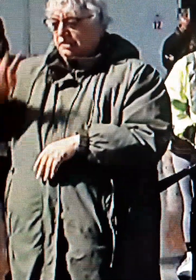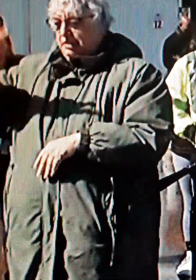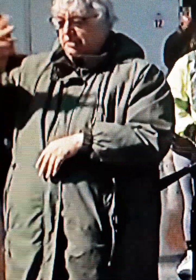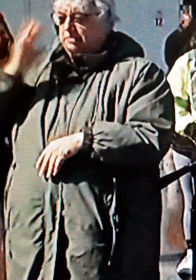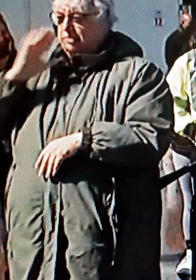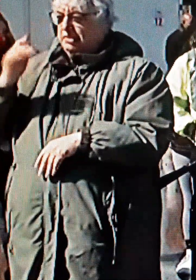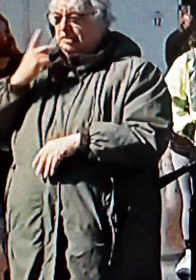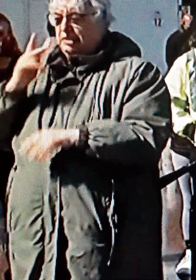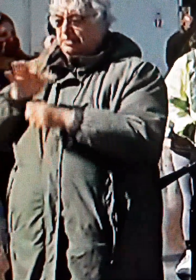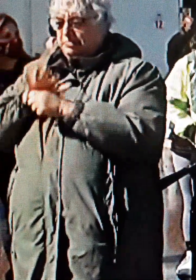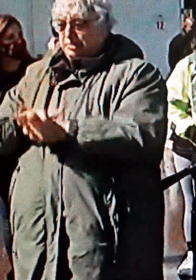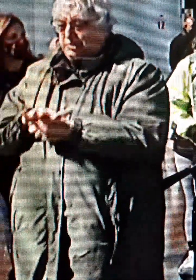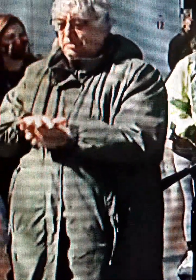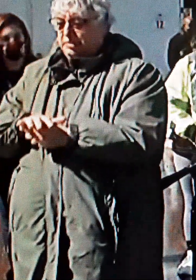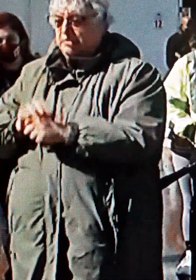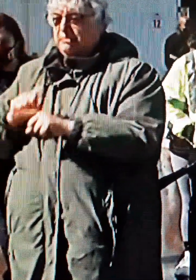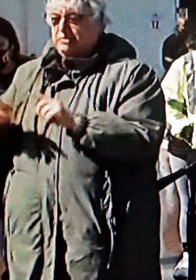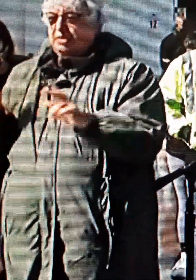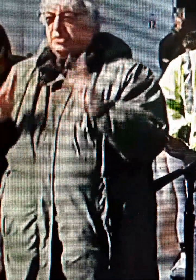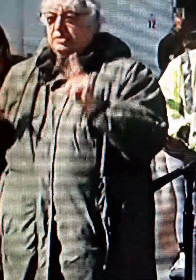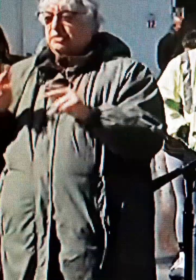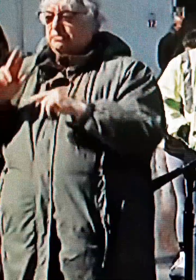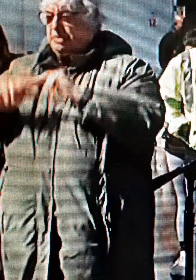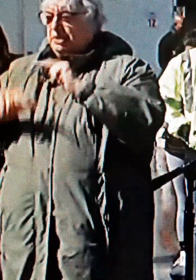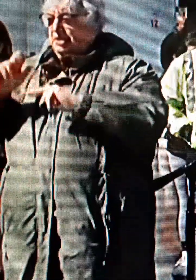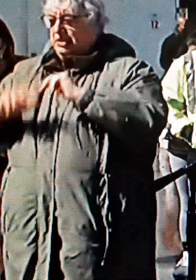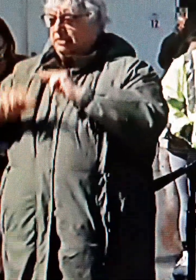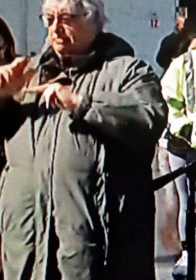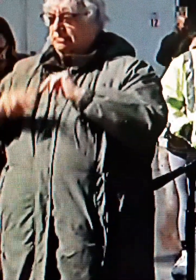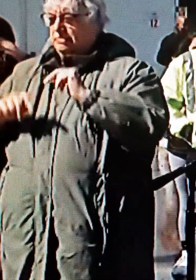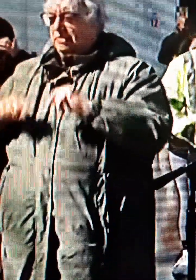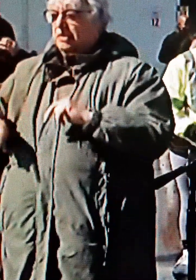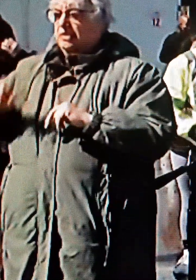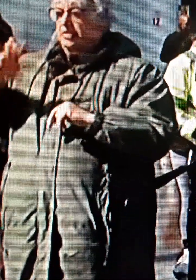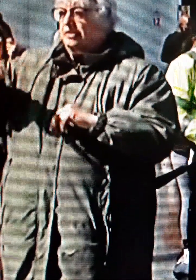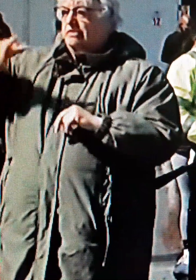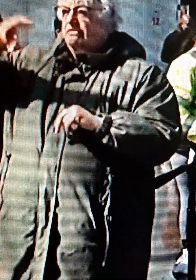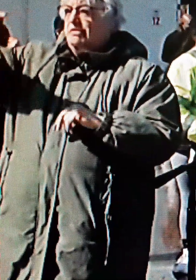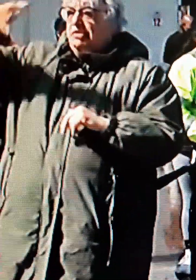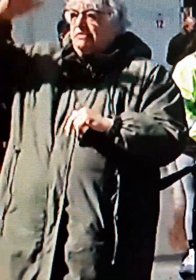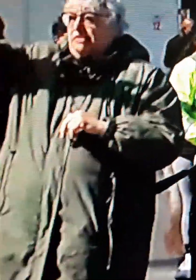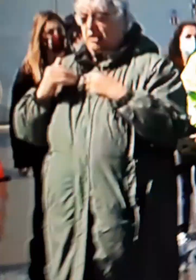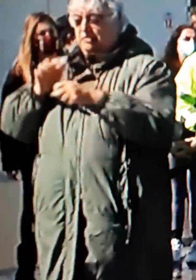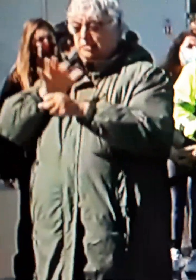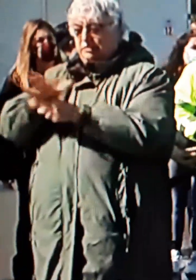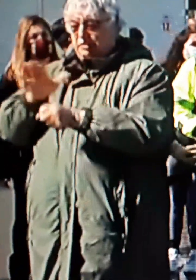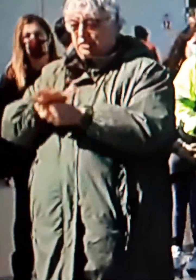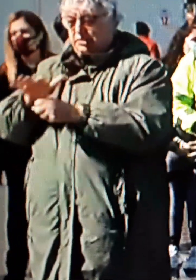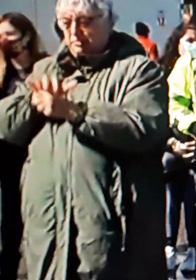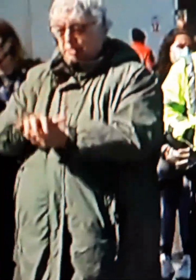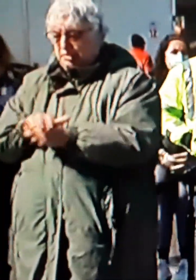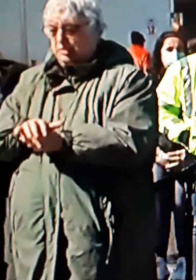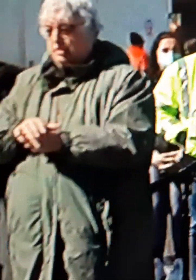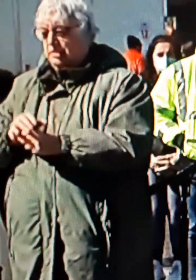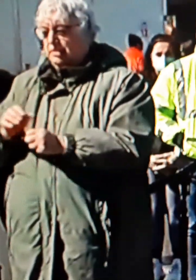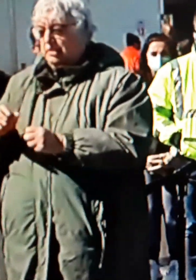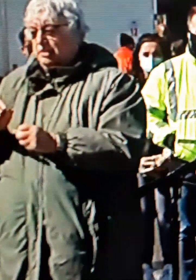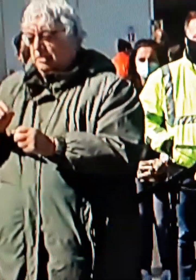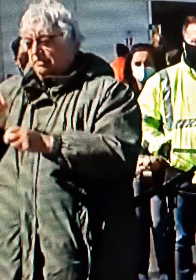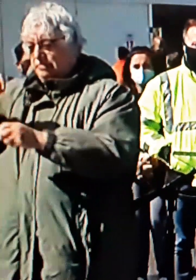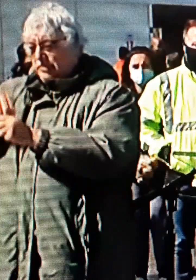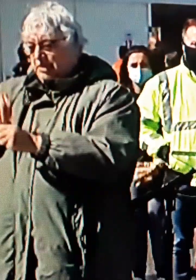going to see this pressure. But people in buildings that are further up, third and fourth story, it's going to be longer to be able to run their